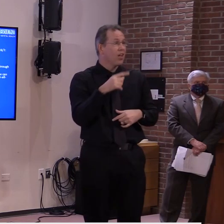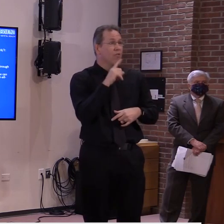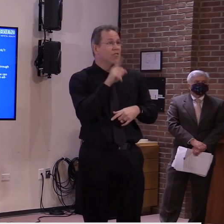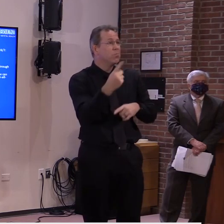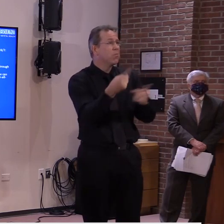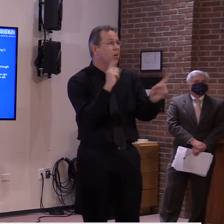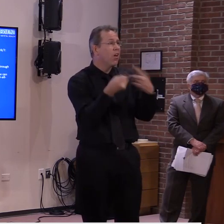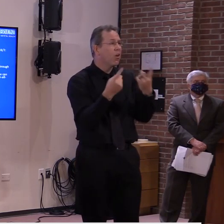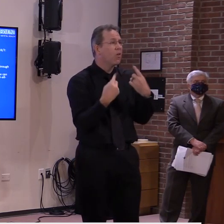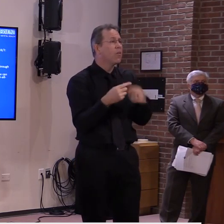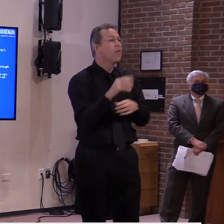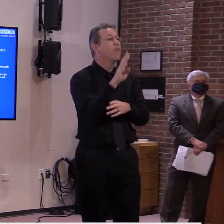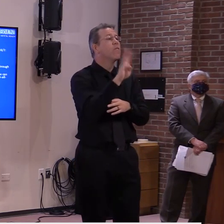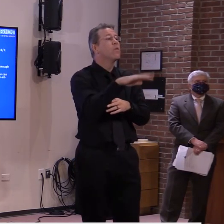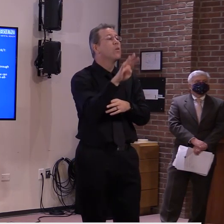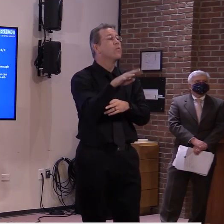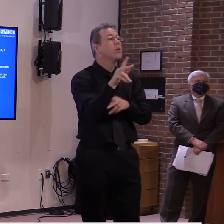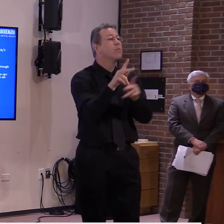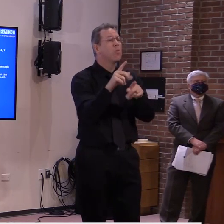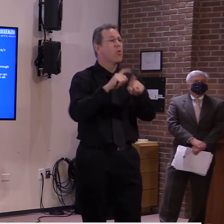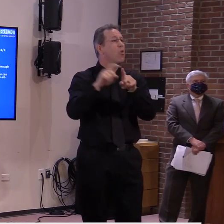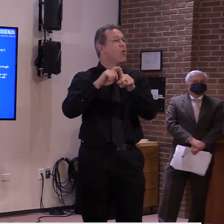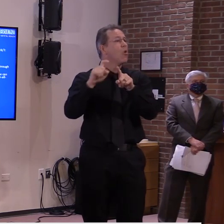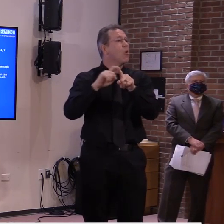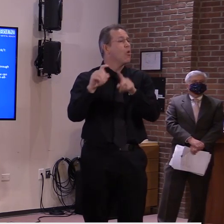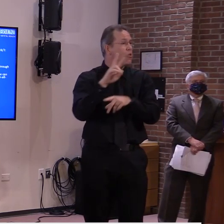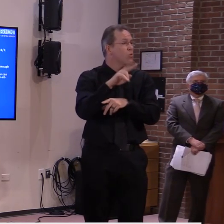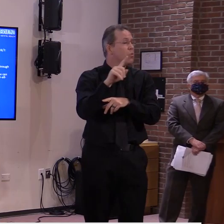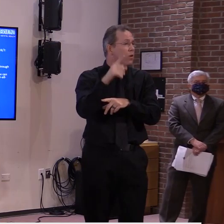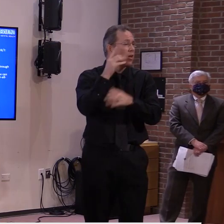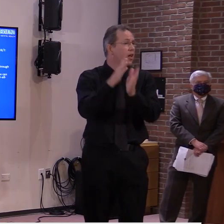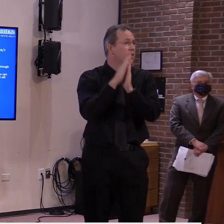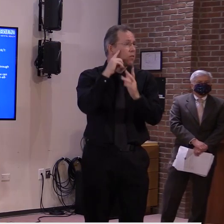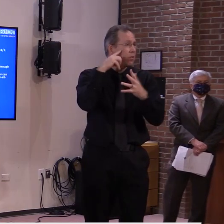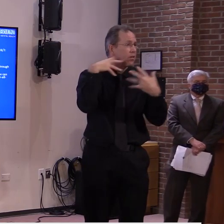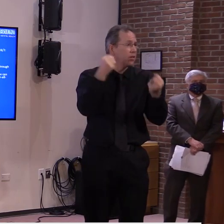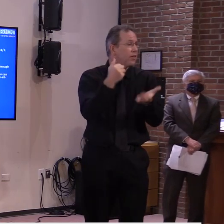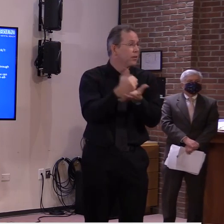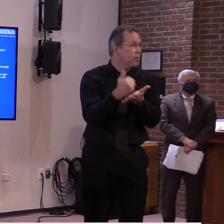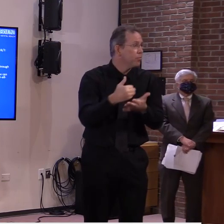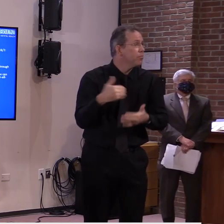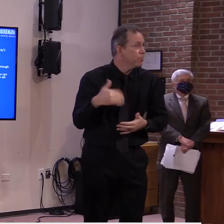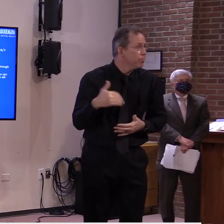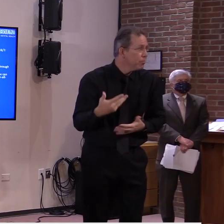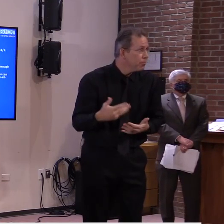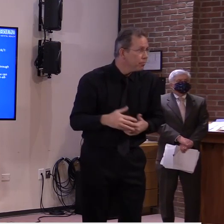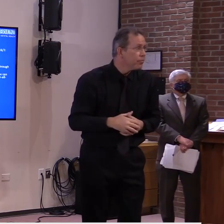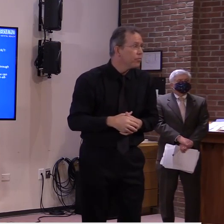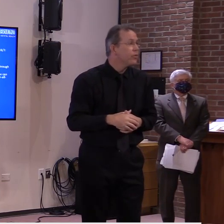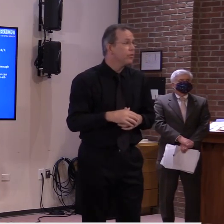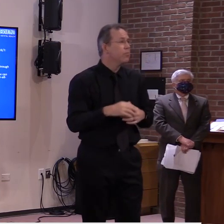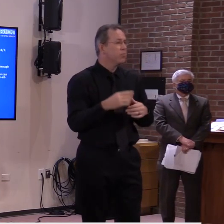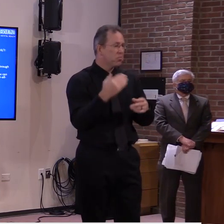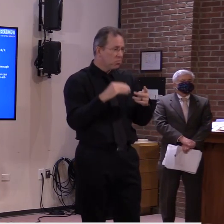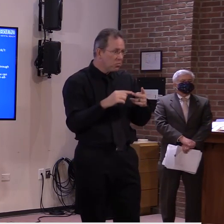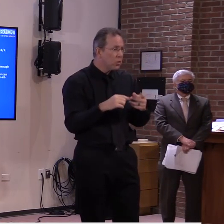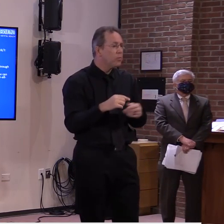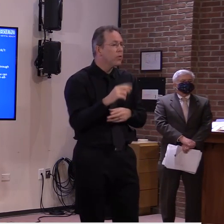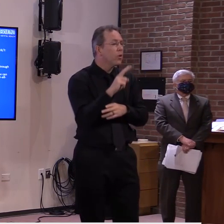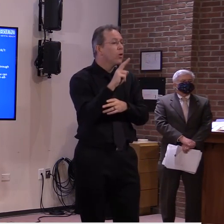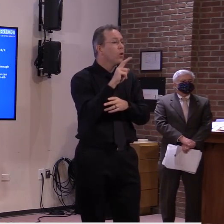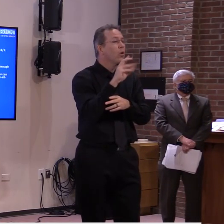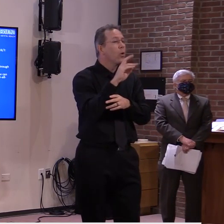can also visit covidsupportvt.org to find information, wellness groups, tips, and advice. and also information about our